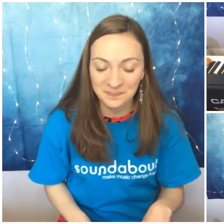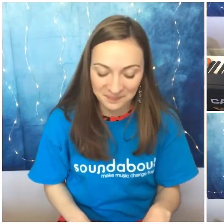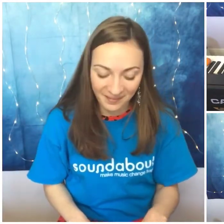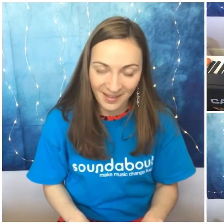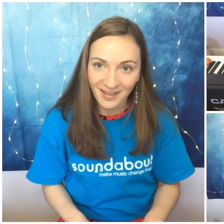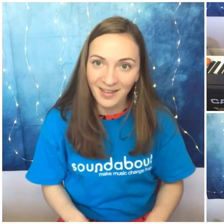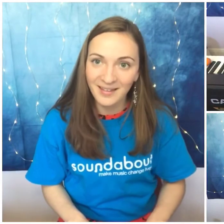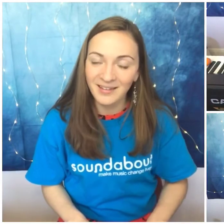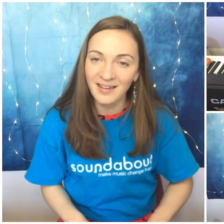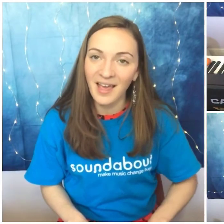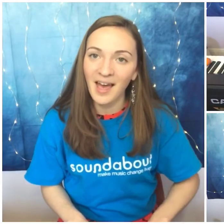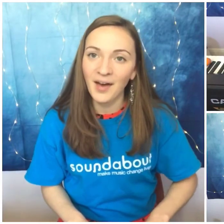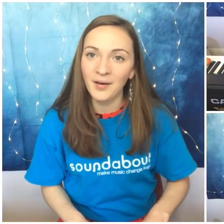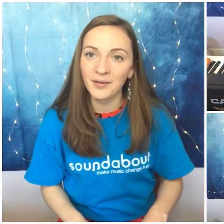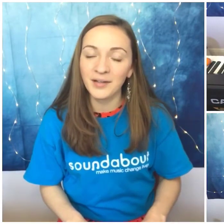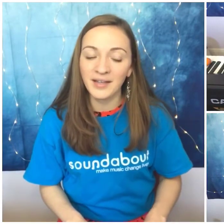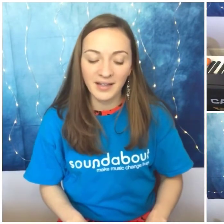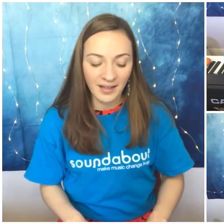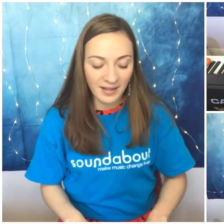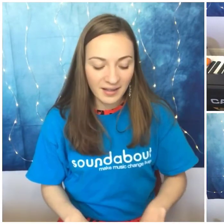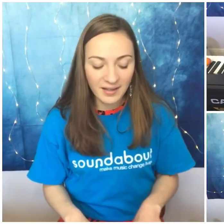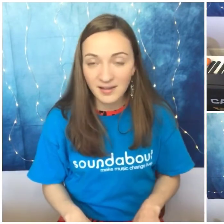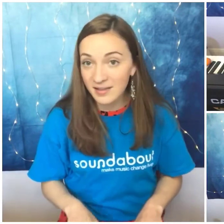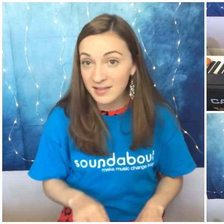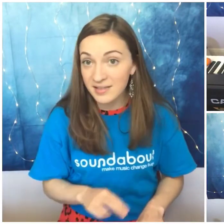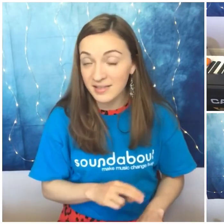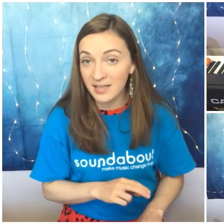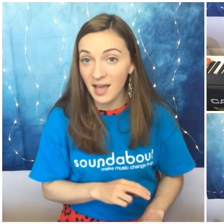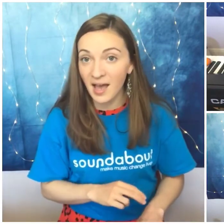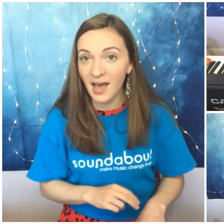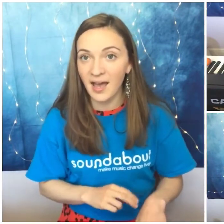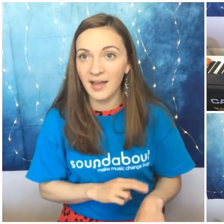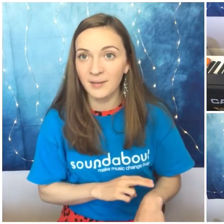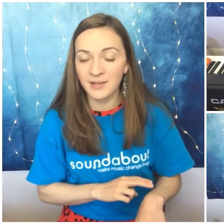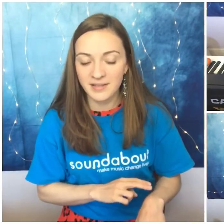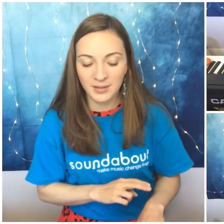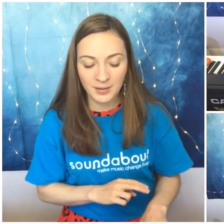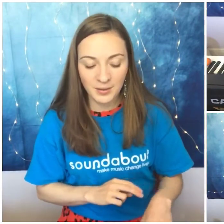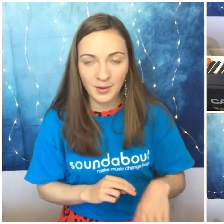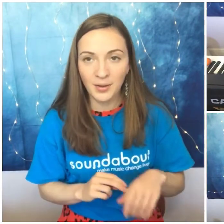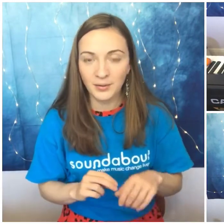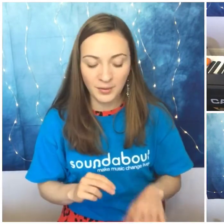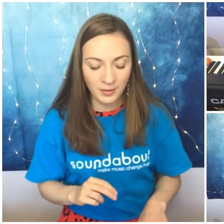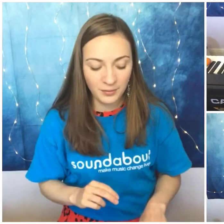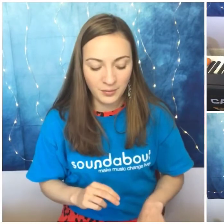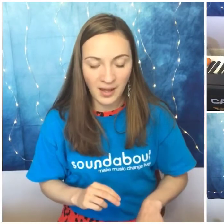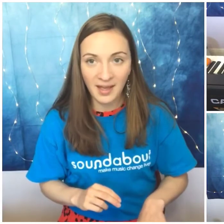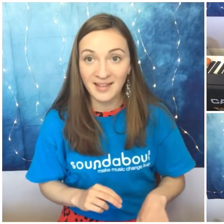Friday. Now it's time to